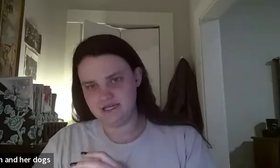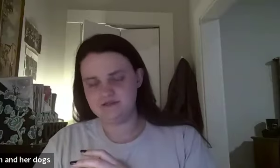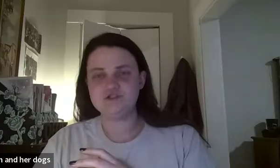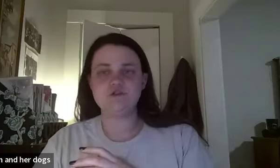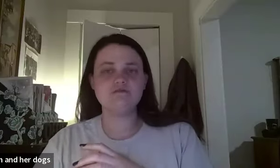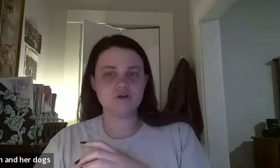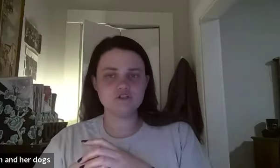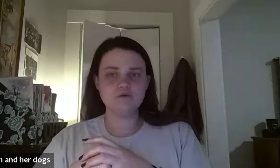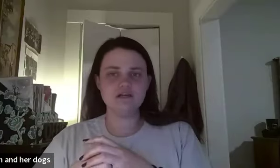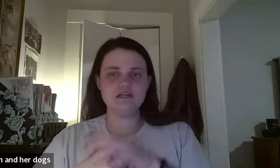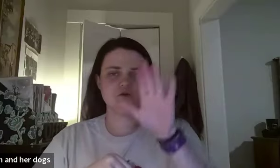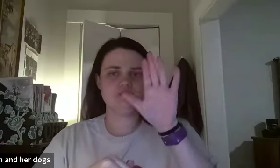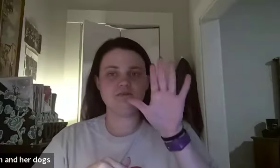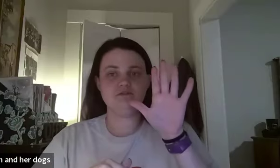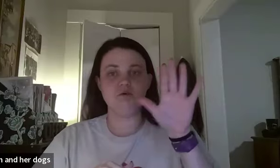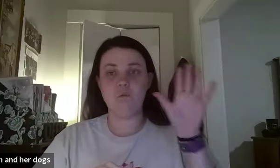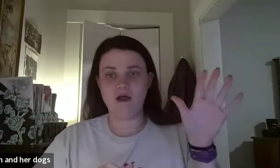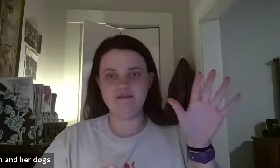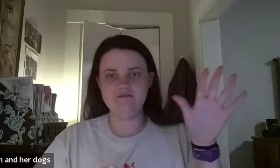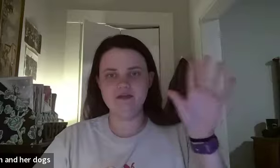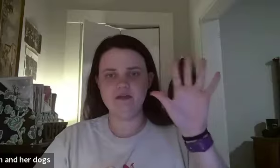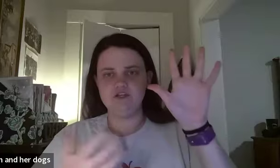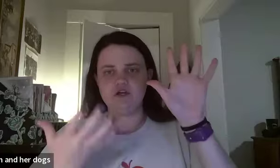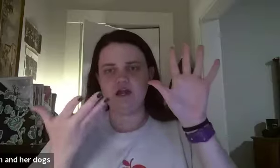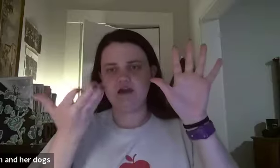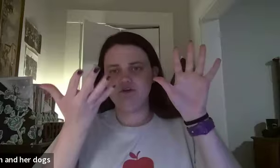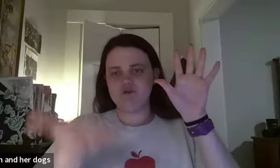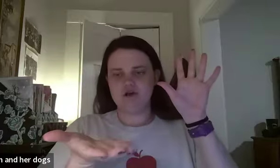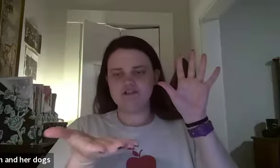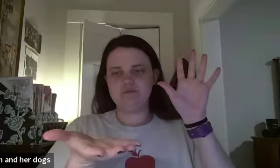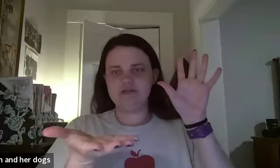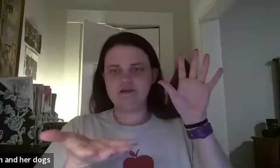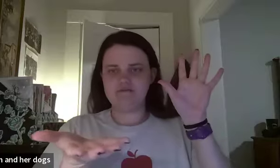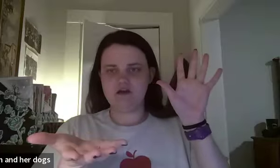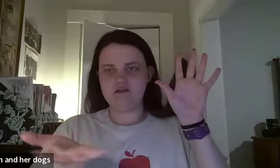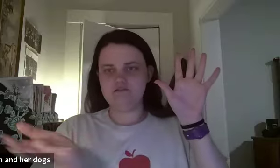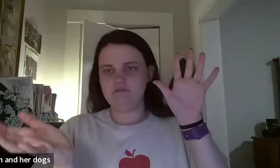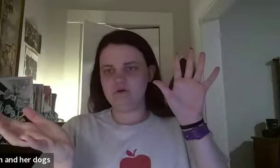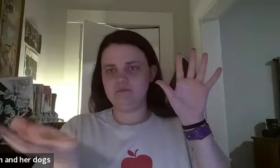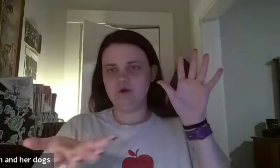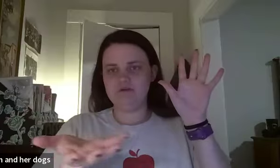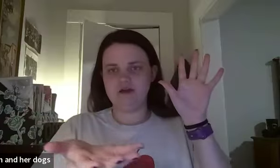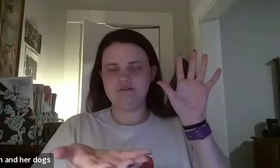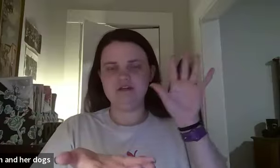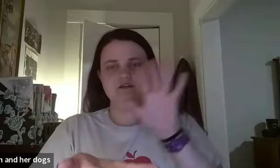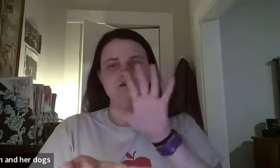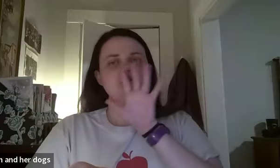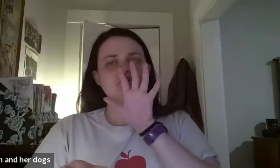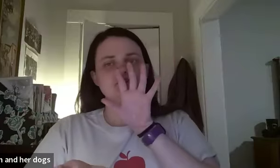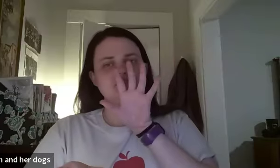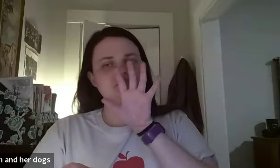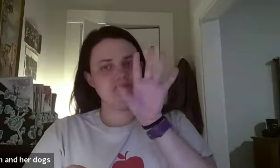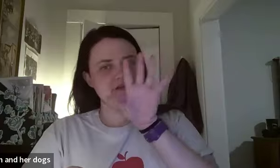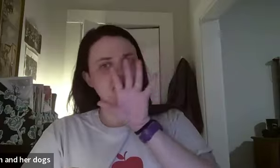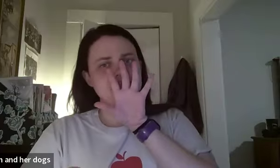again. So the first one is going to be for wife. You're going to have your non-dominant, a five, open five kind of deal. Your dominant is